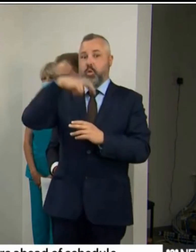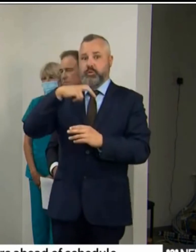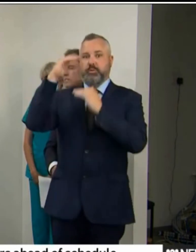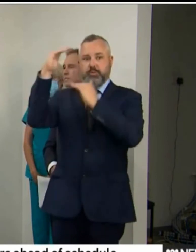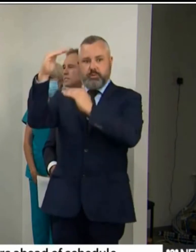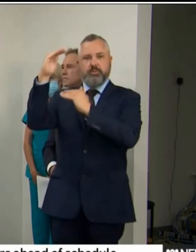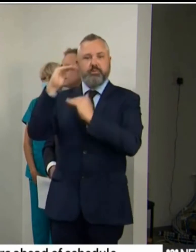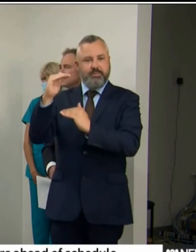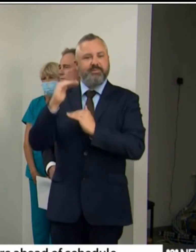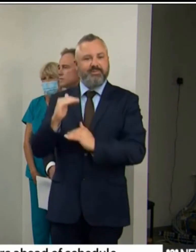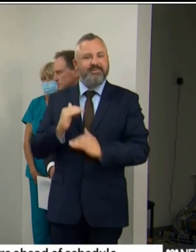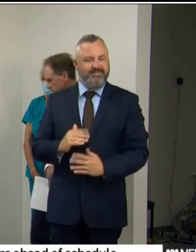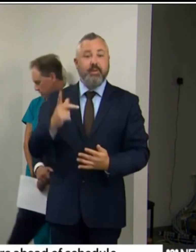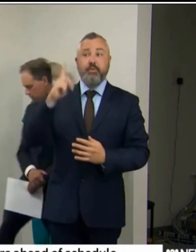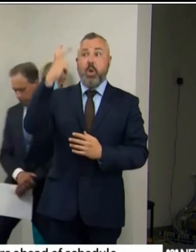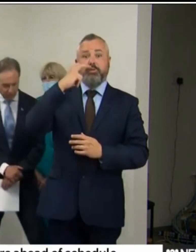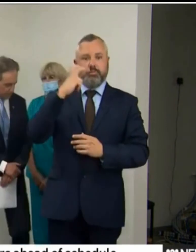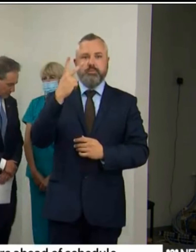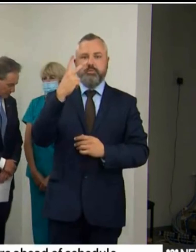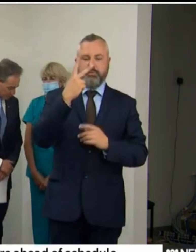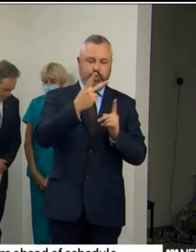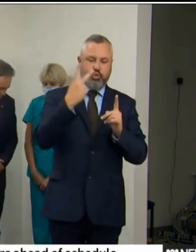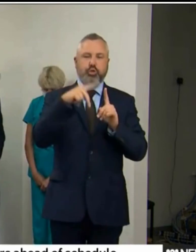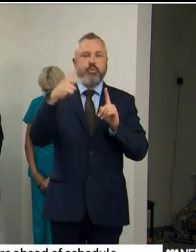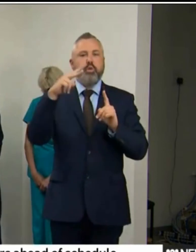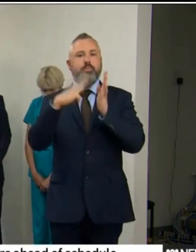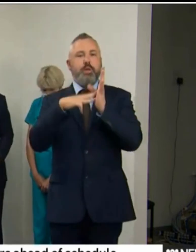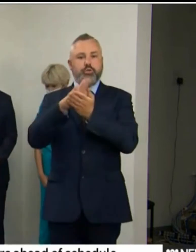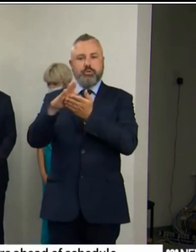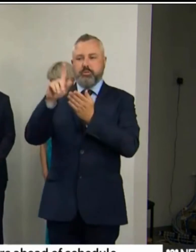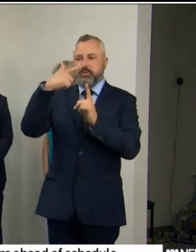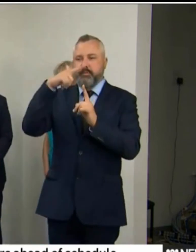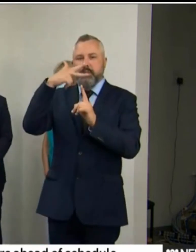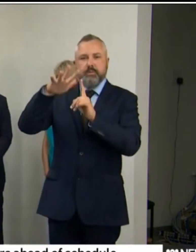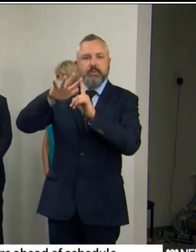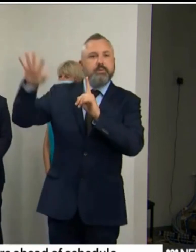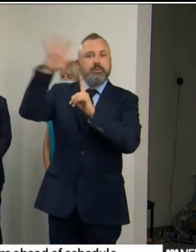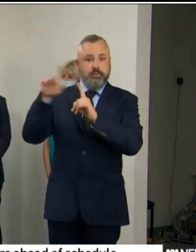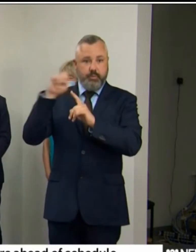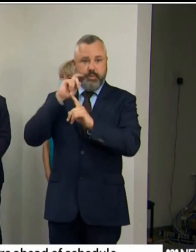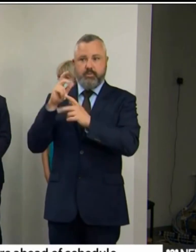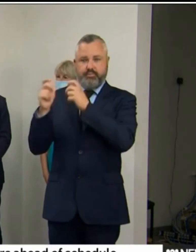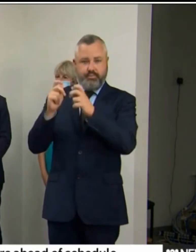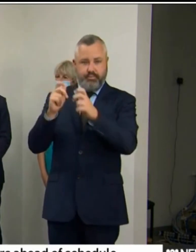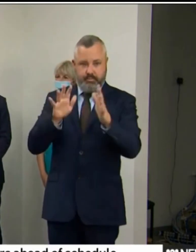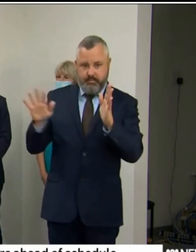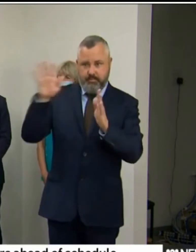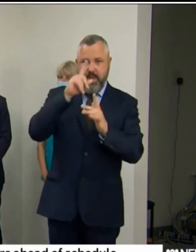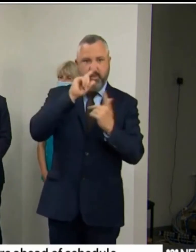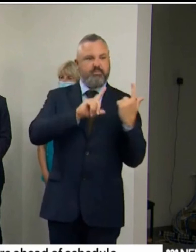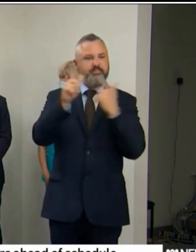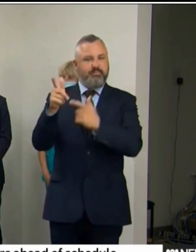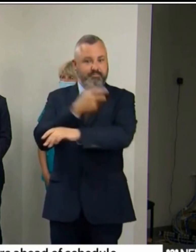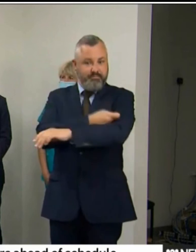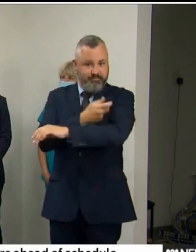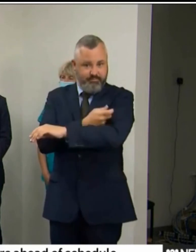March, those in the over 70s and 80s cohorts will be able to come and book in for a vaccine.